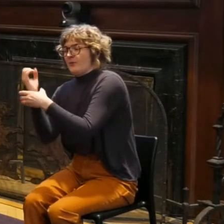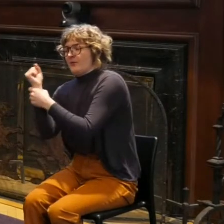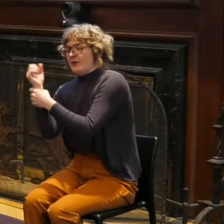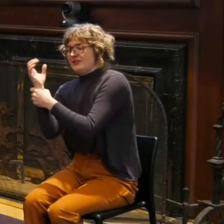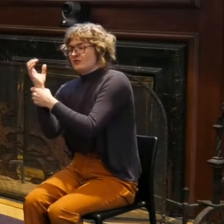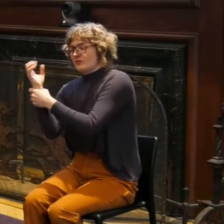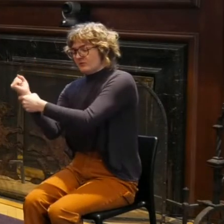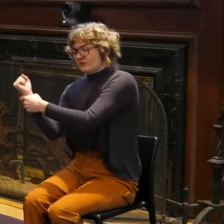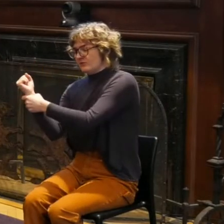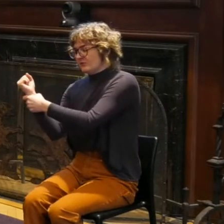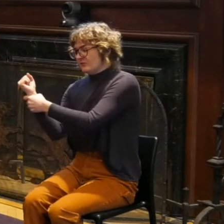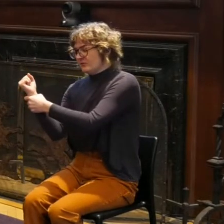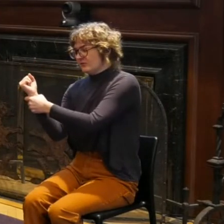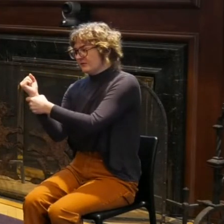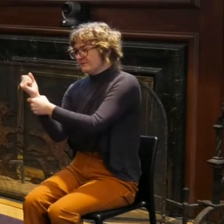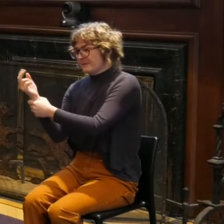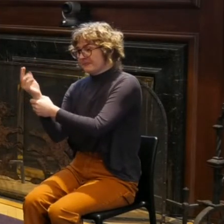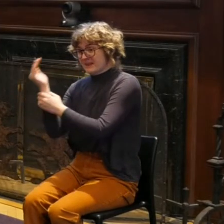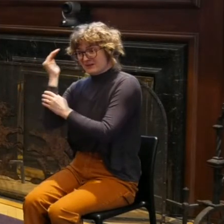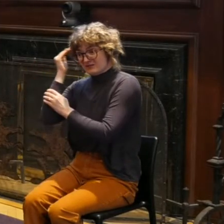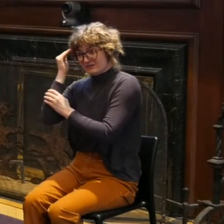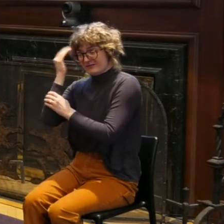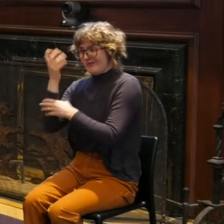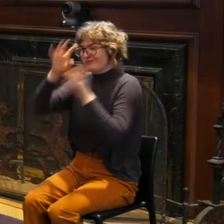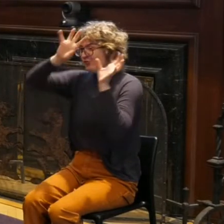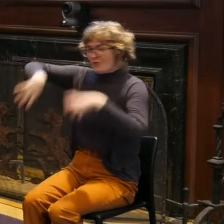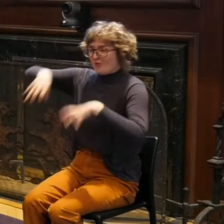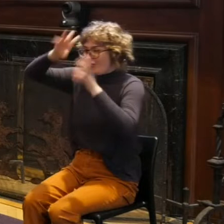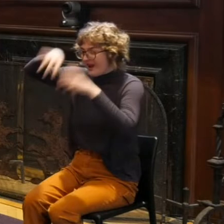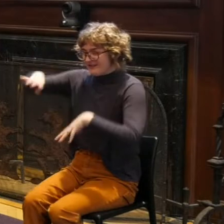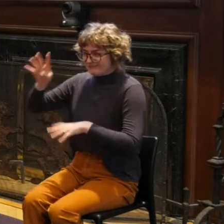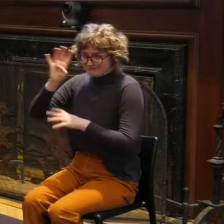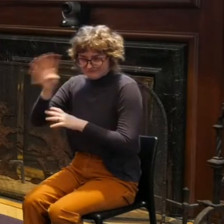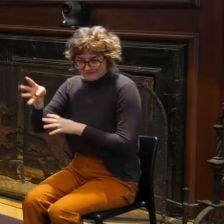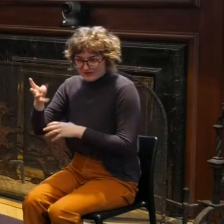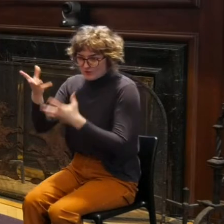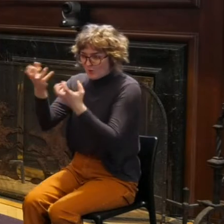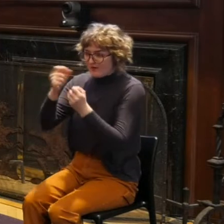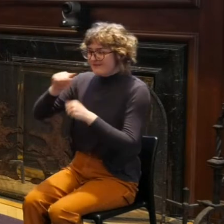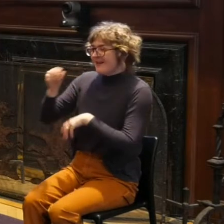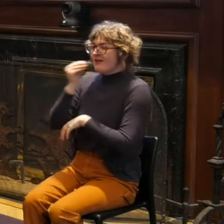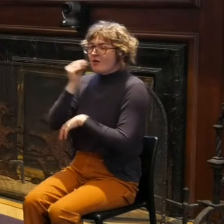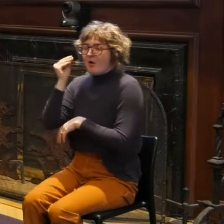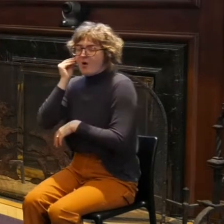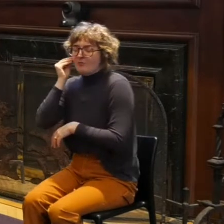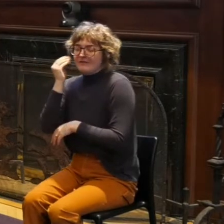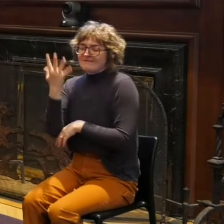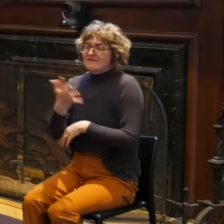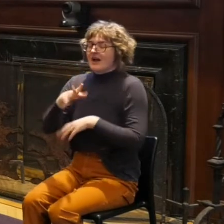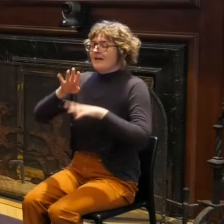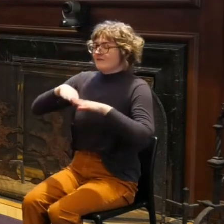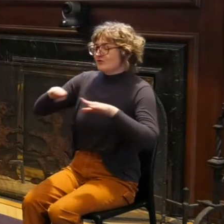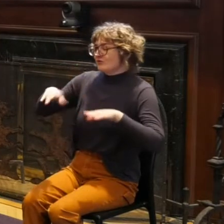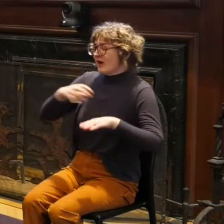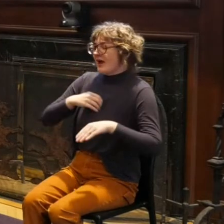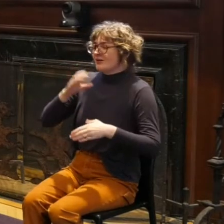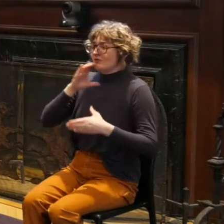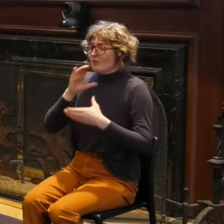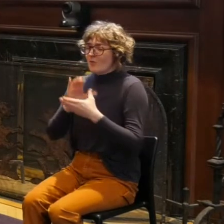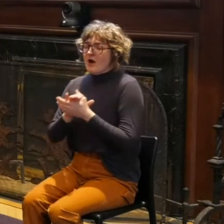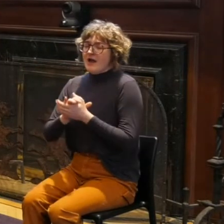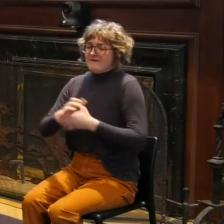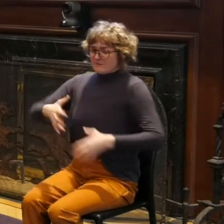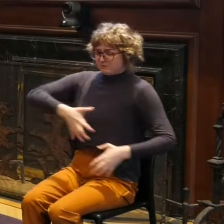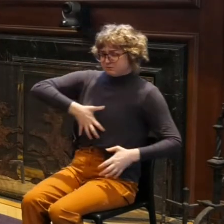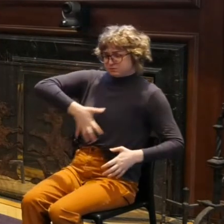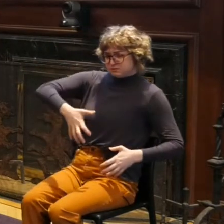trembling arm. You didn't mind the rain. You just wanted to get home to five children and your wife swollen with